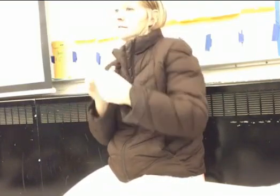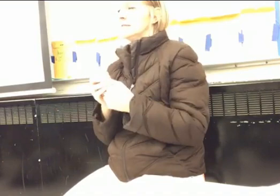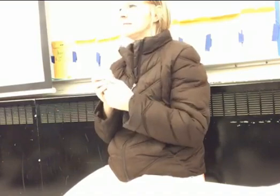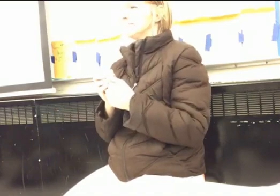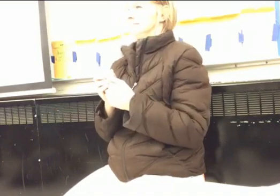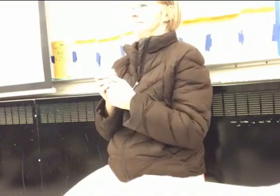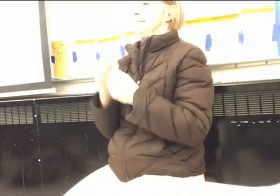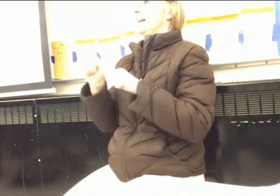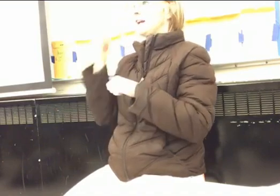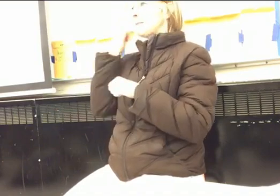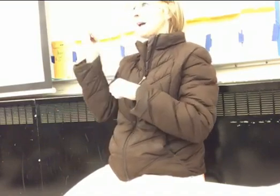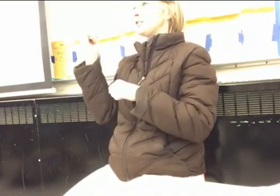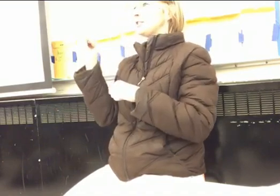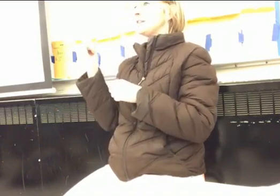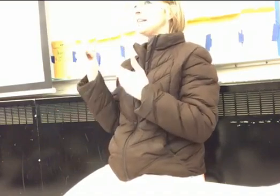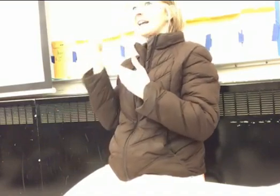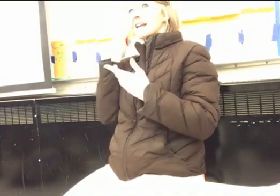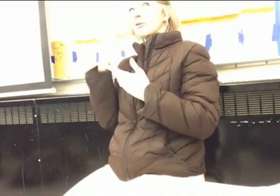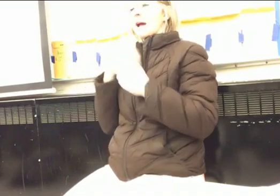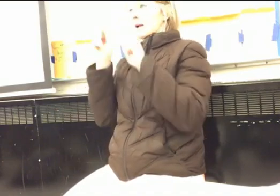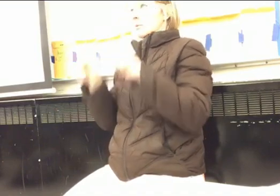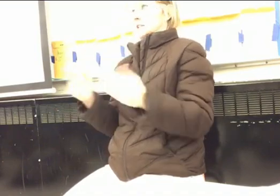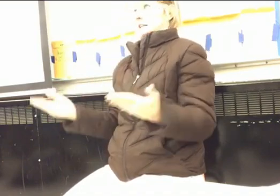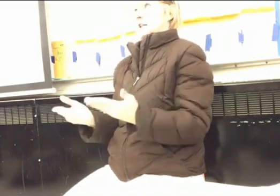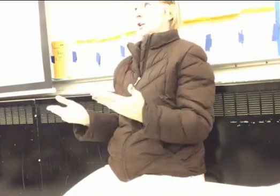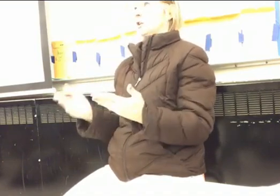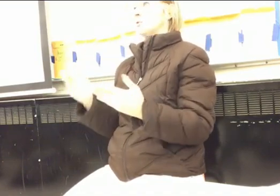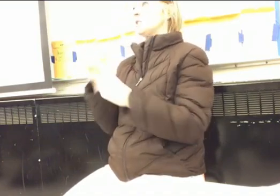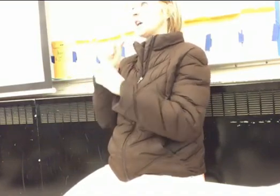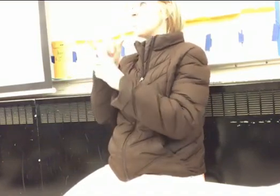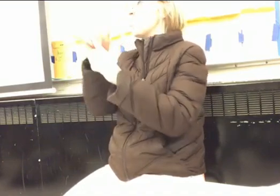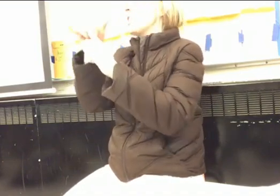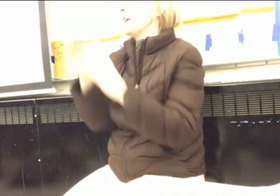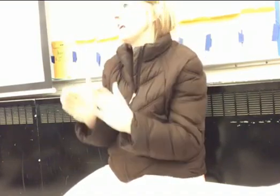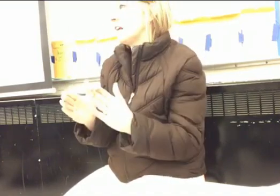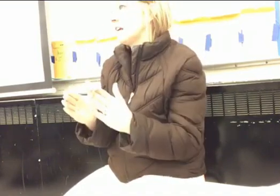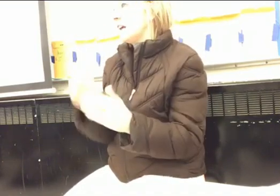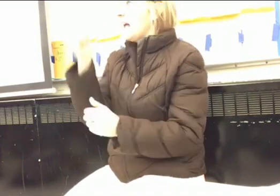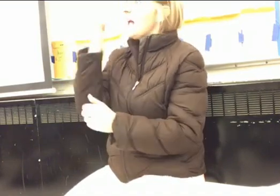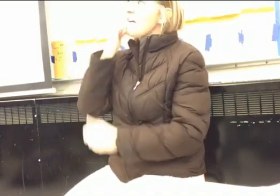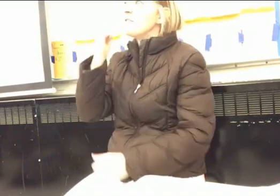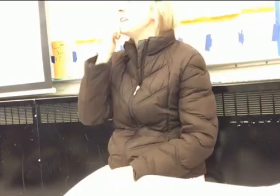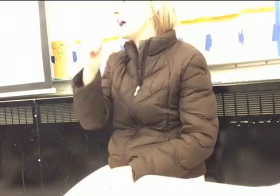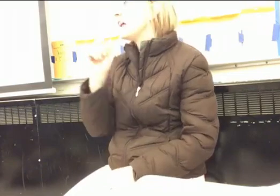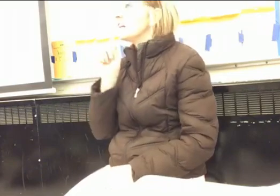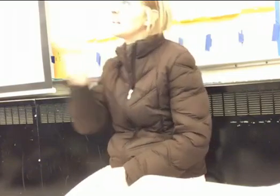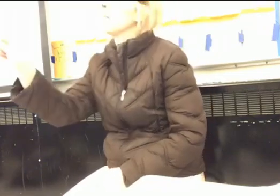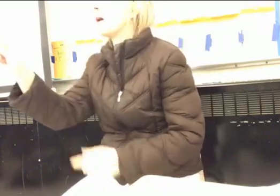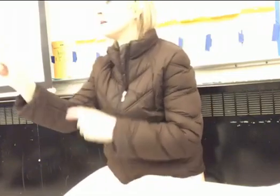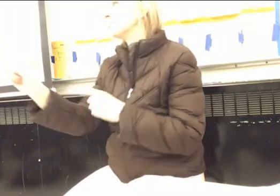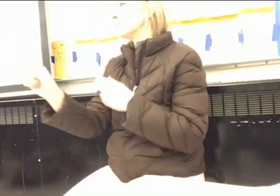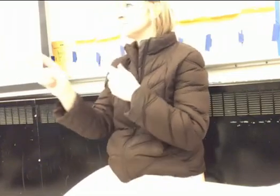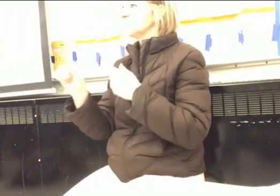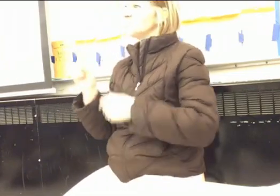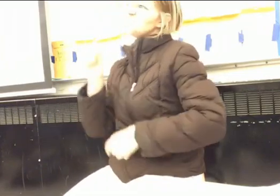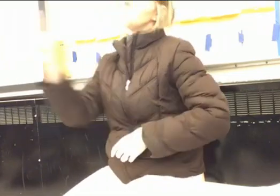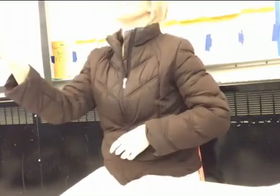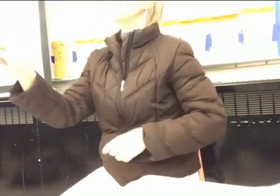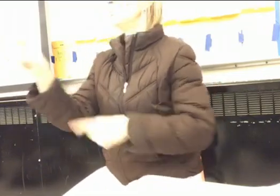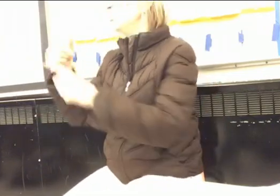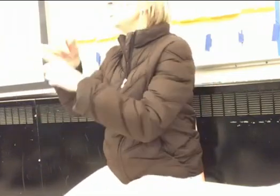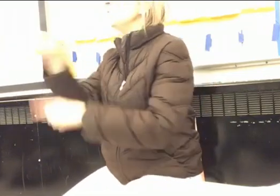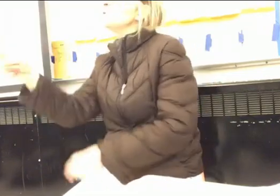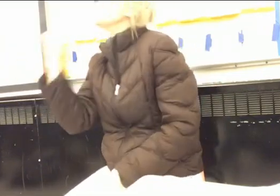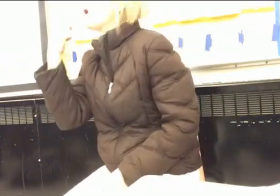for example, that we had somebody in this class who was just like a total bully. And every single day he came up to you or she came up to you and was